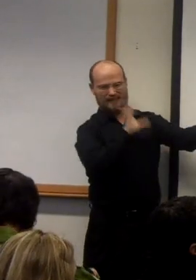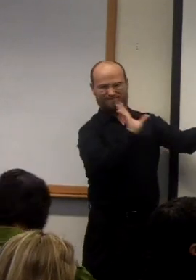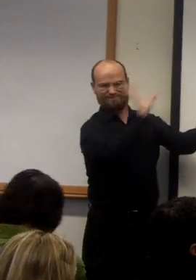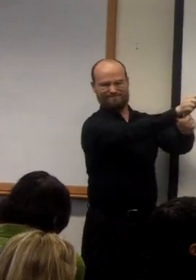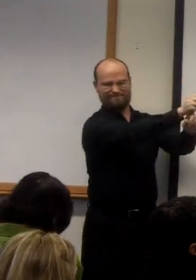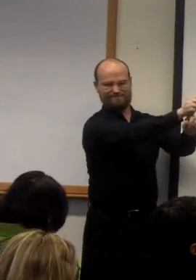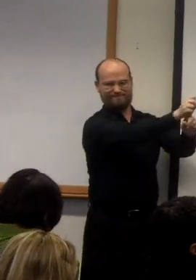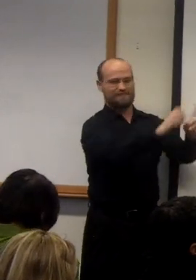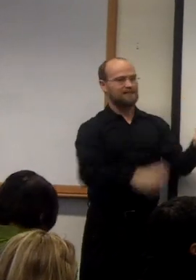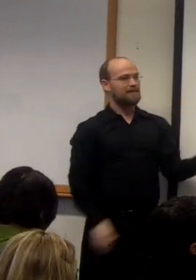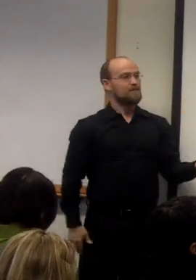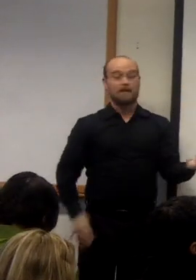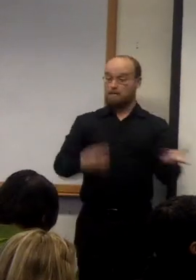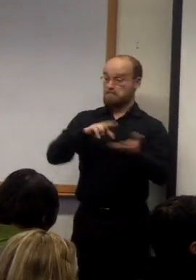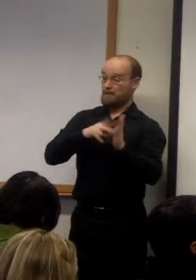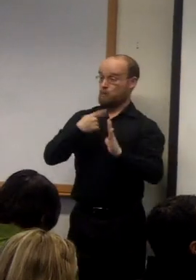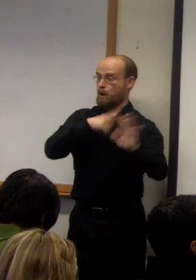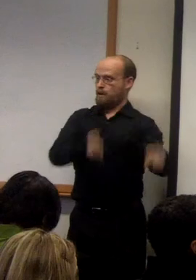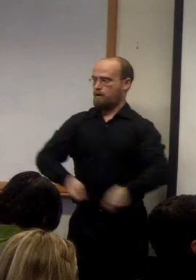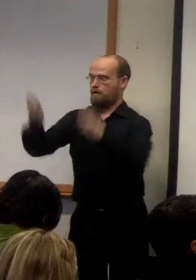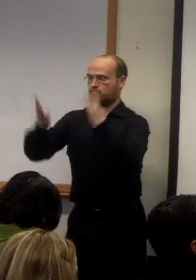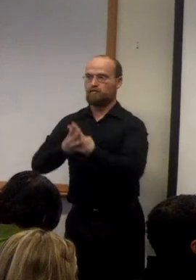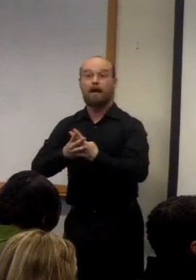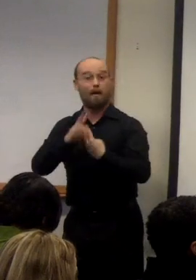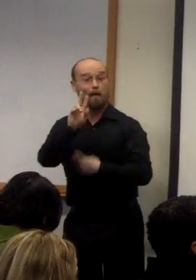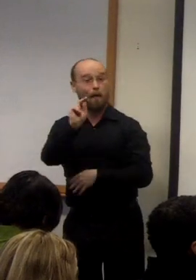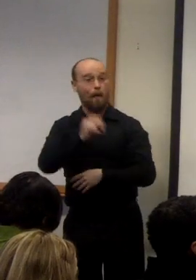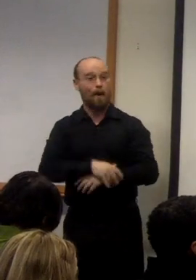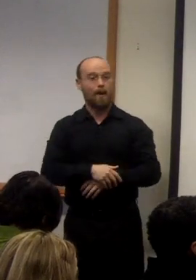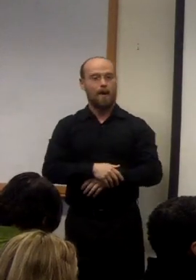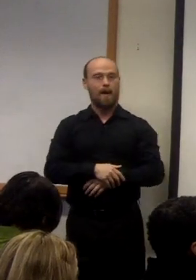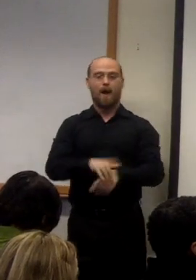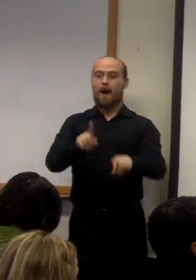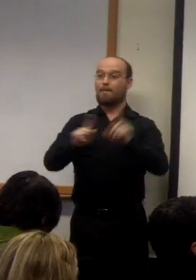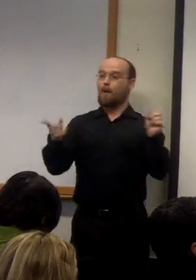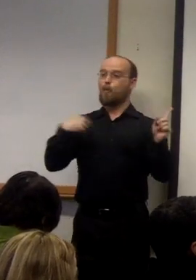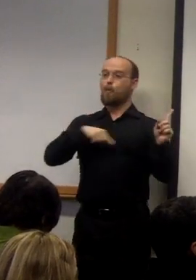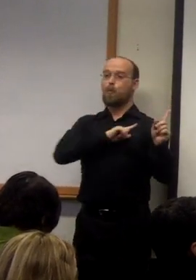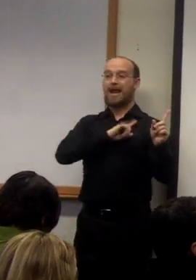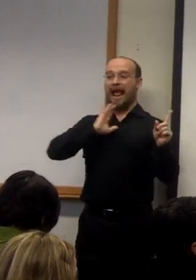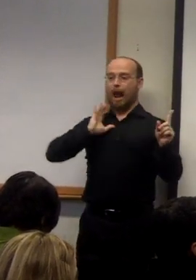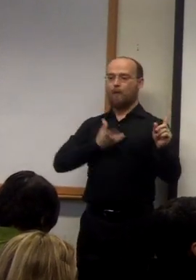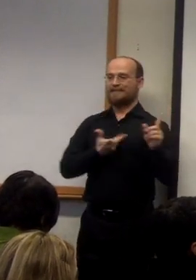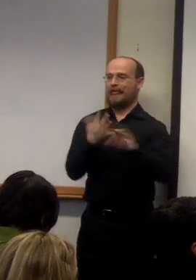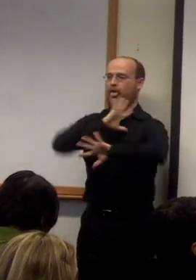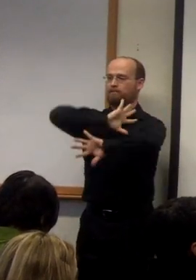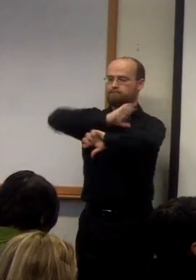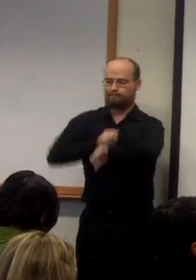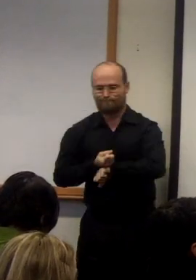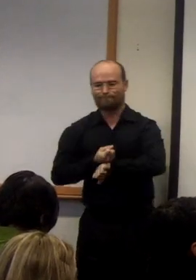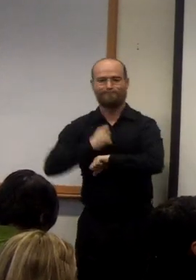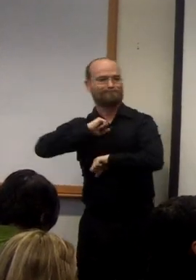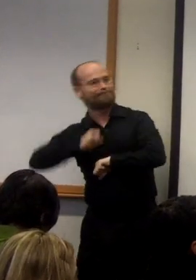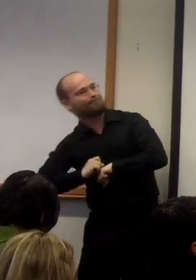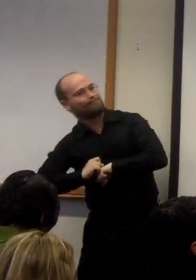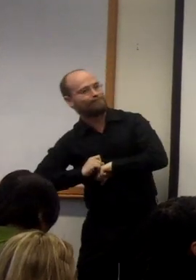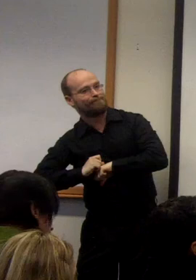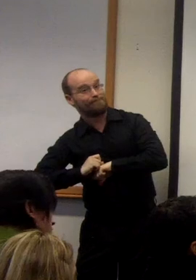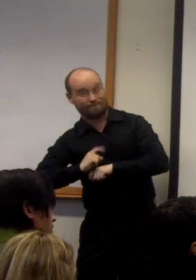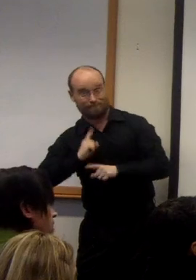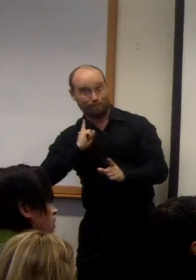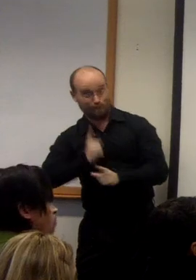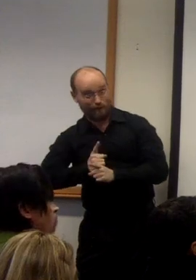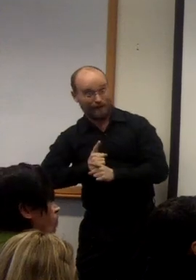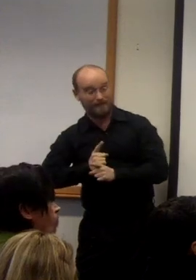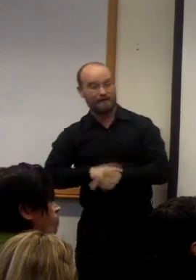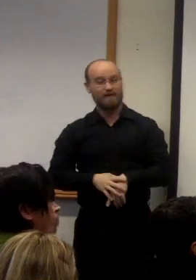I'm not saying in the sense of having us locked up, but having us lock up ourselves, right? You know, and the conversation about the